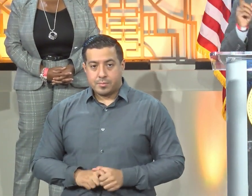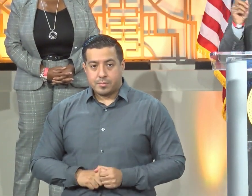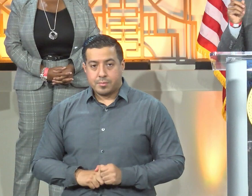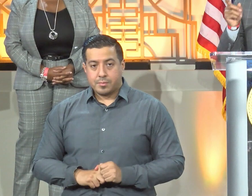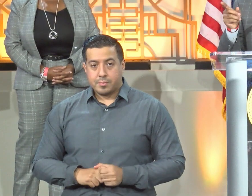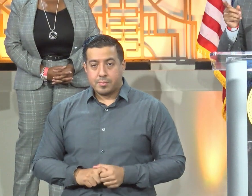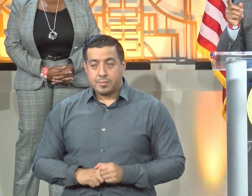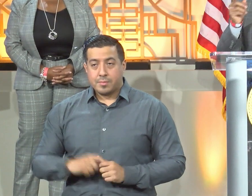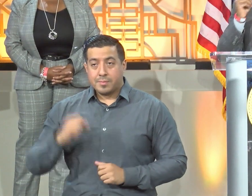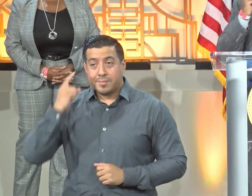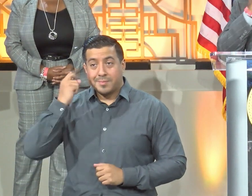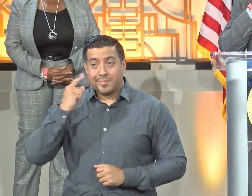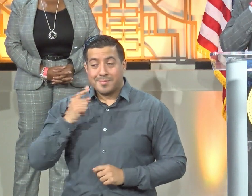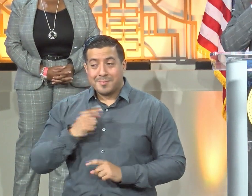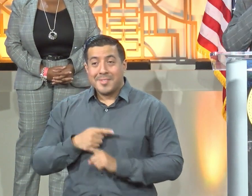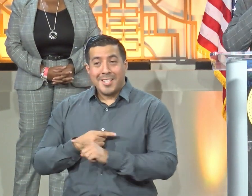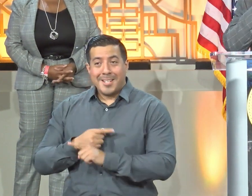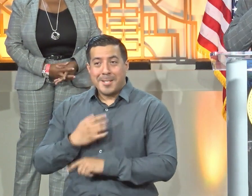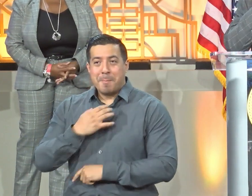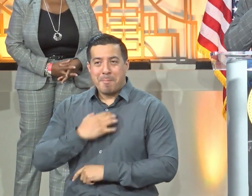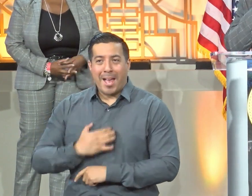Now, he can be passionate.